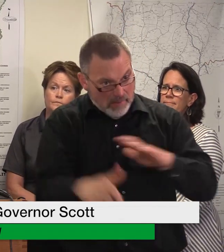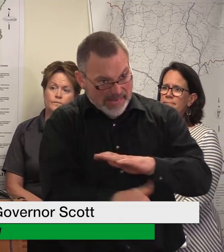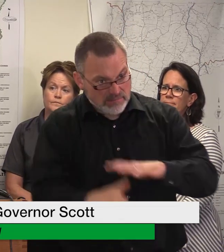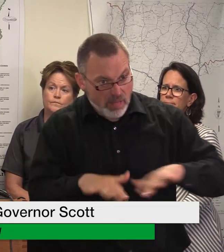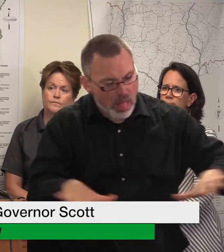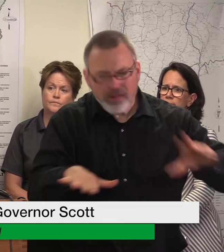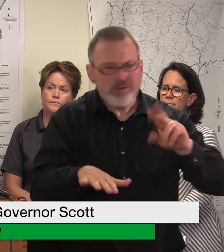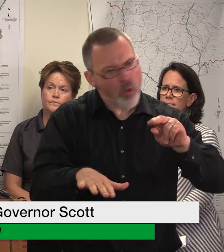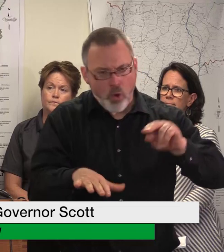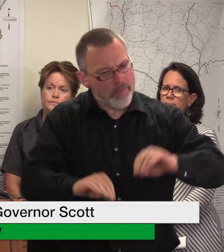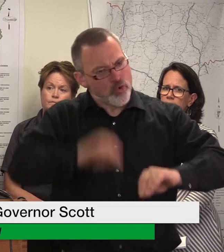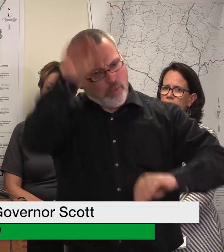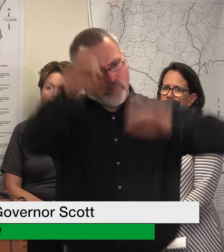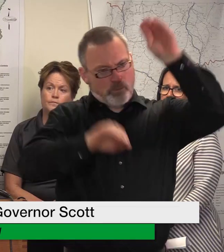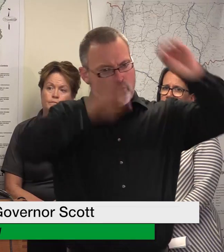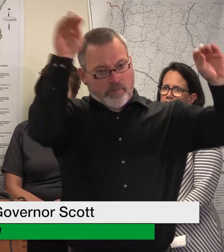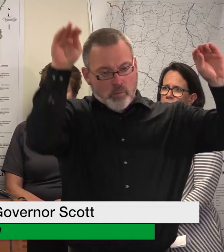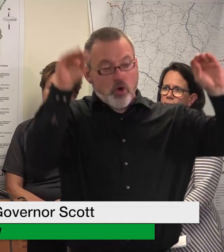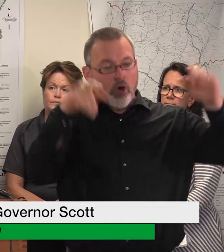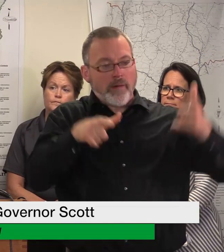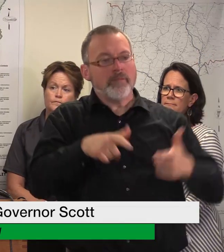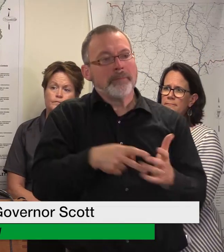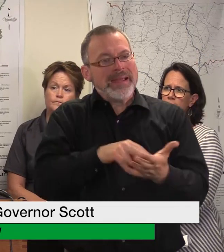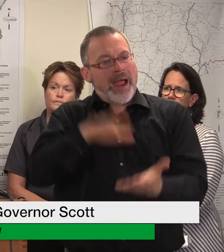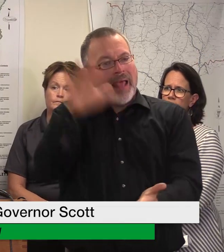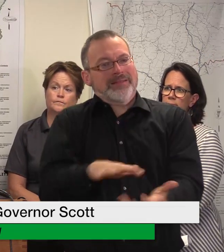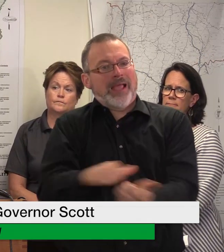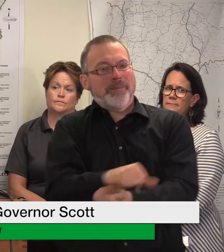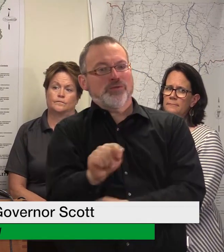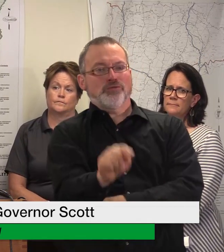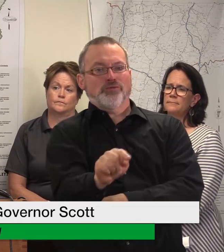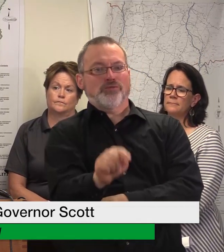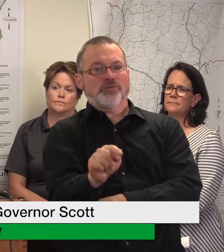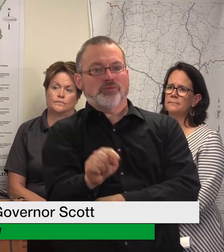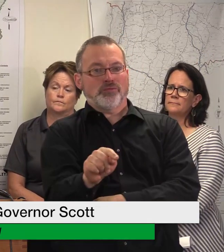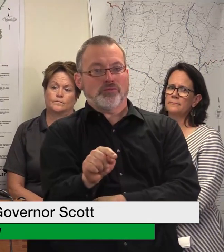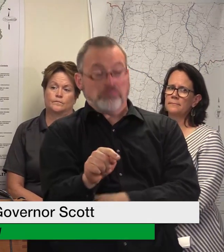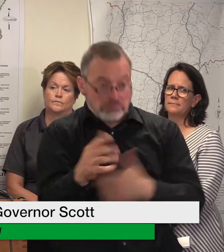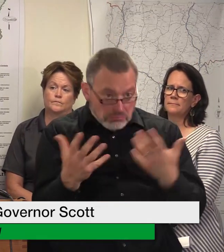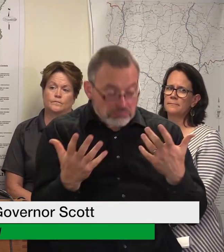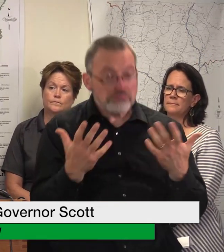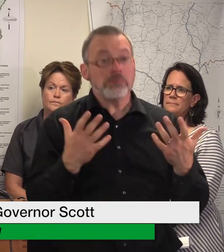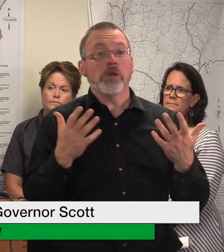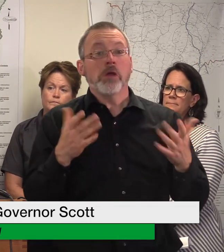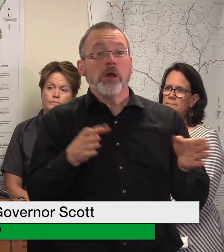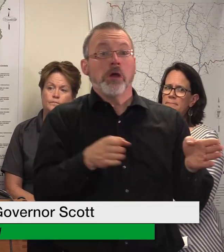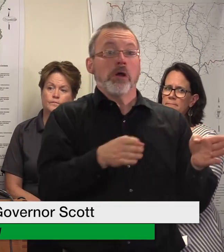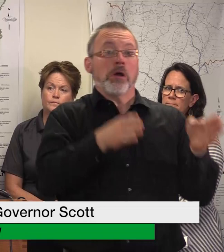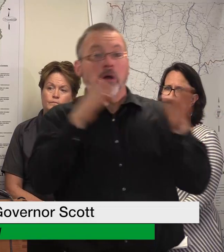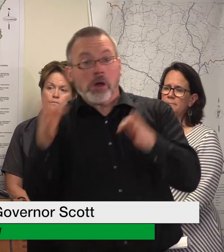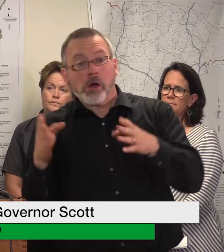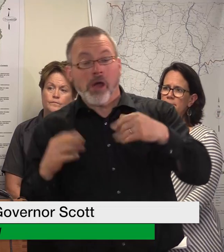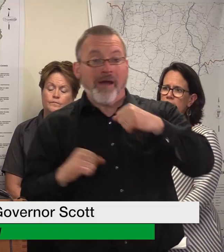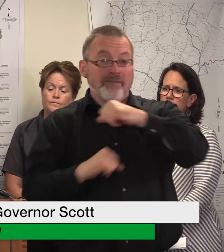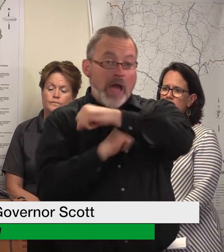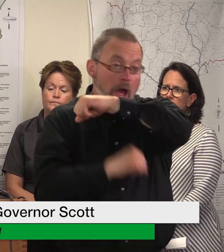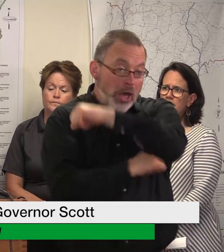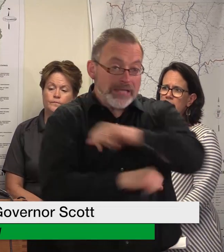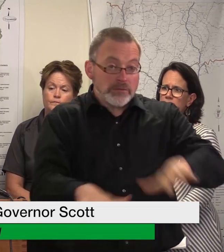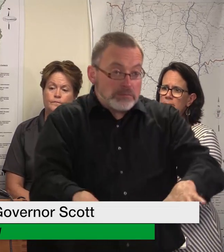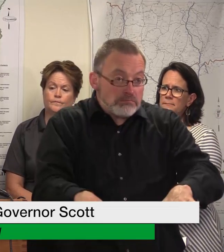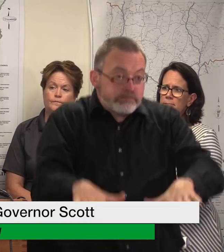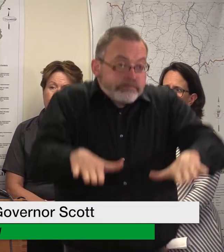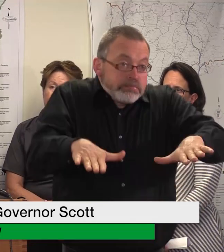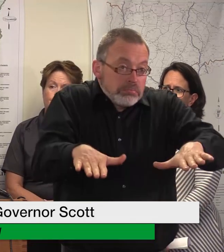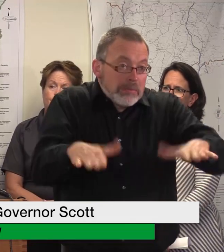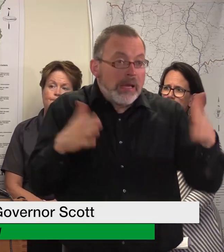bit on a natural, without actually raising the foundations, but moving things around a bit will help. And some of the